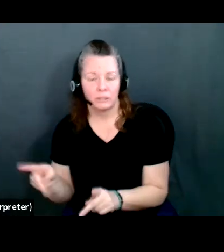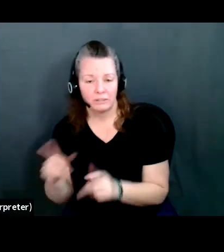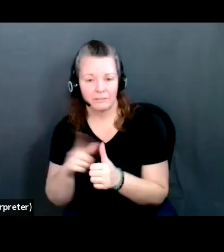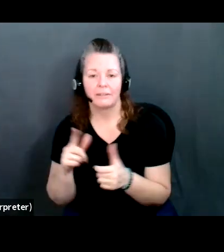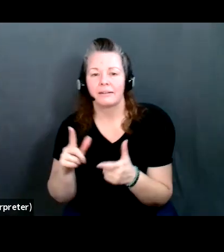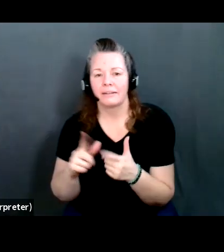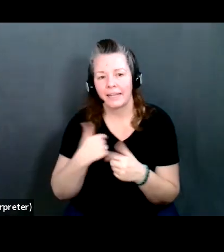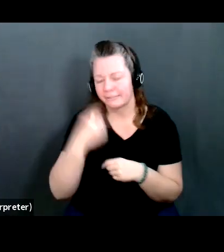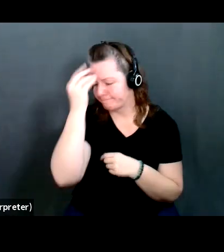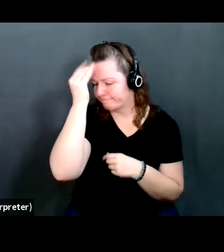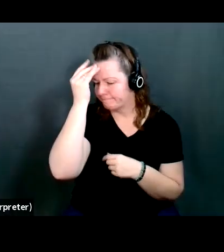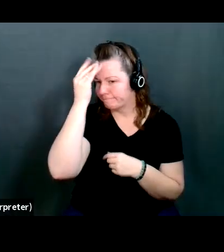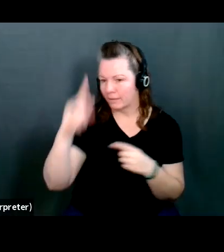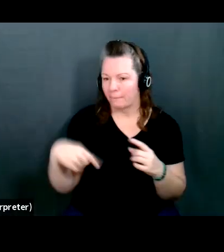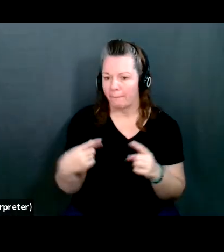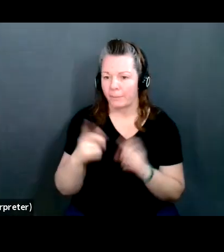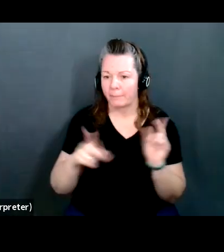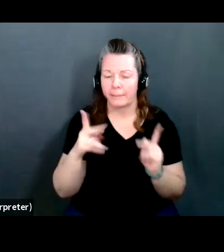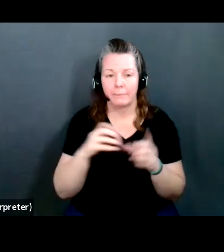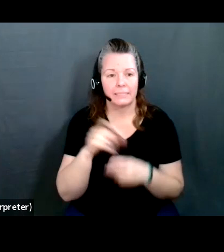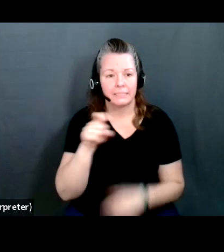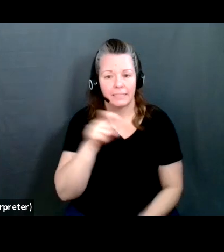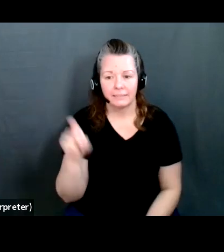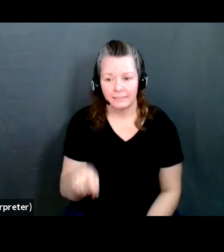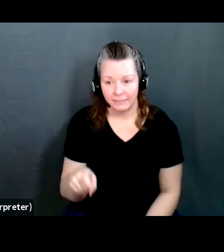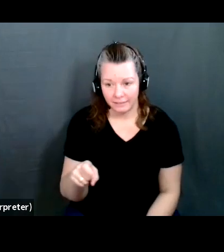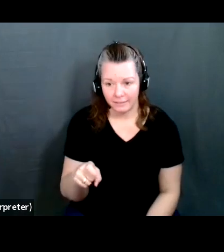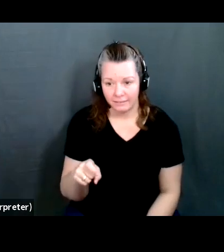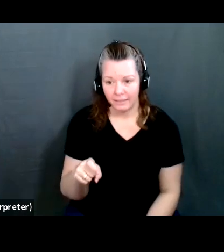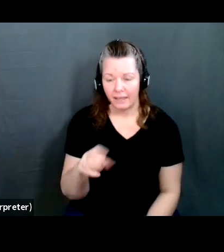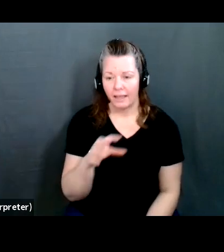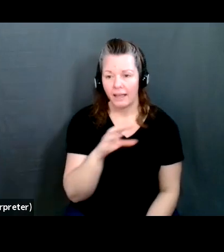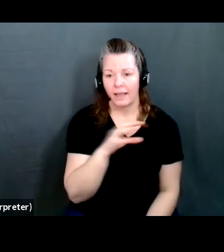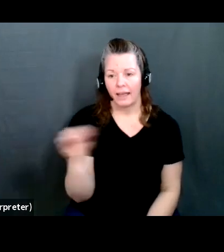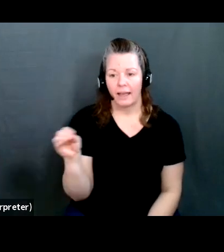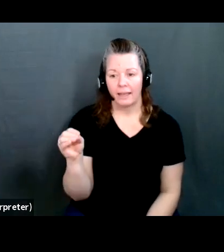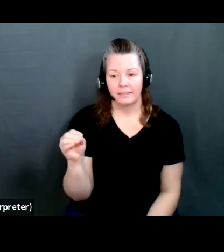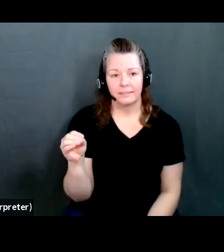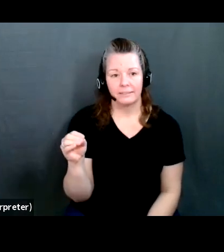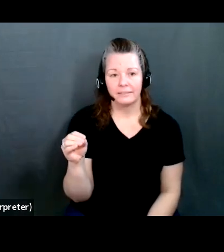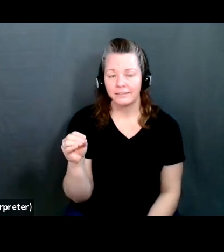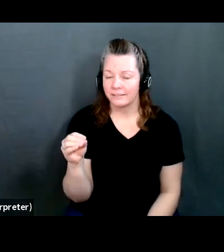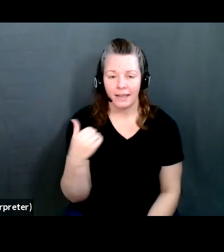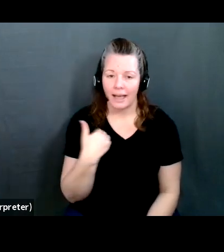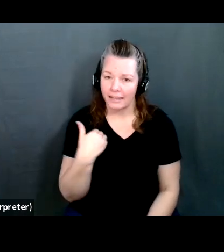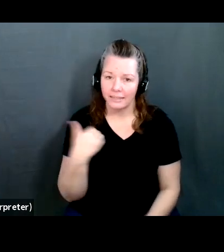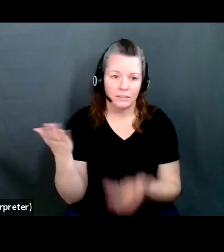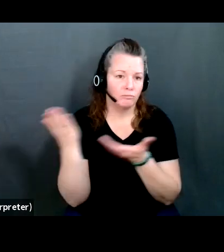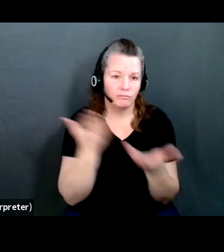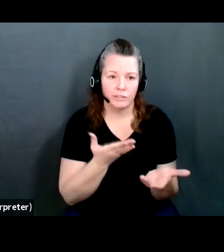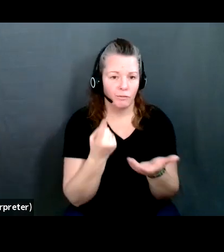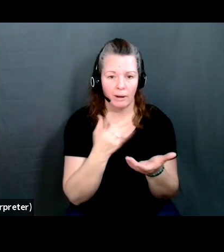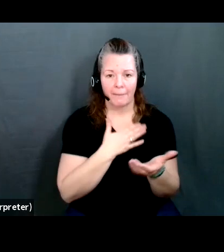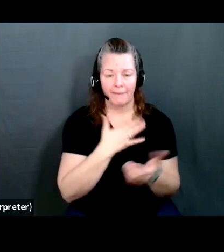about the folks in Texas. And I just had to bring one of